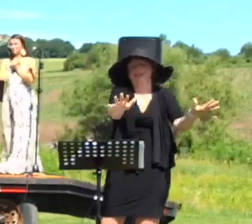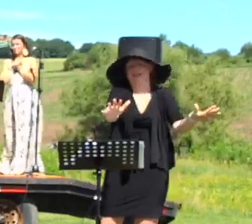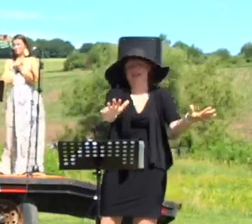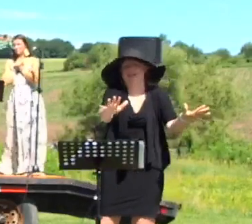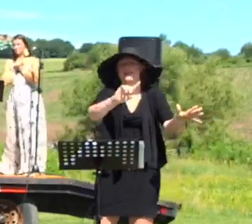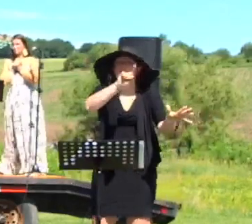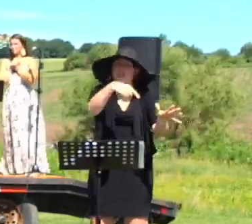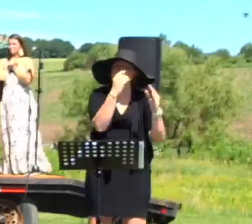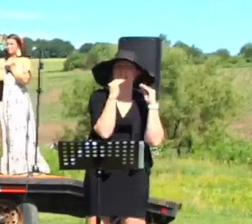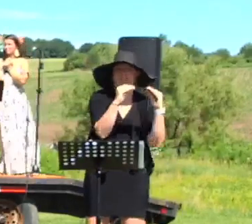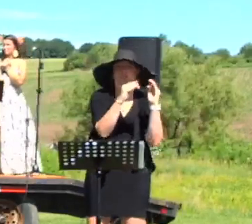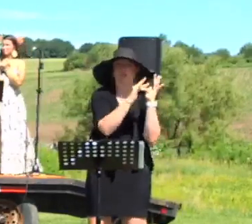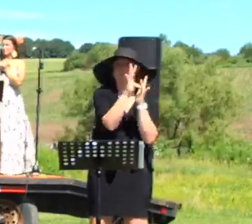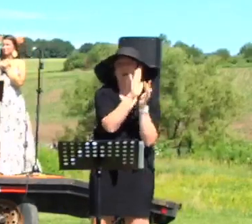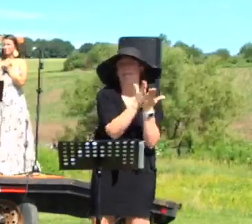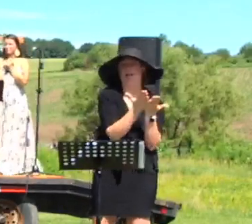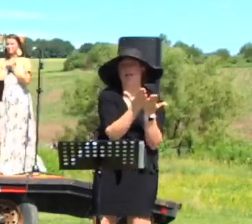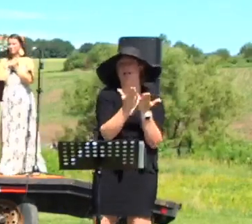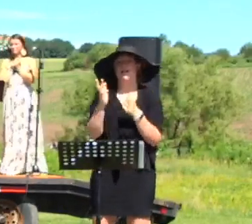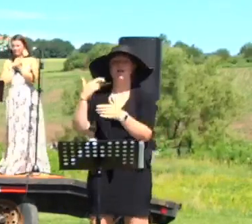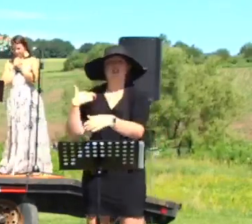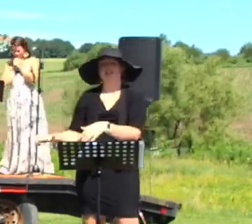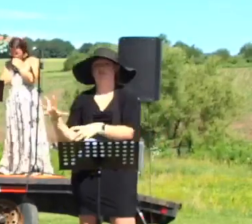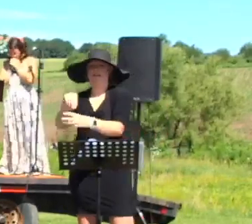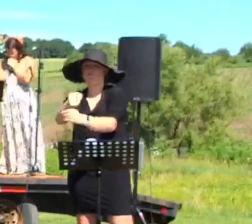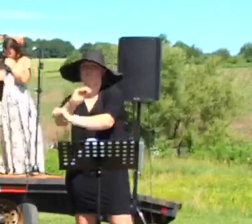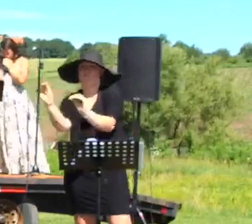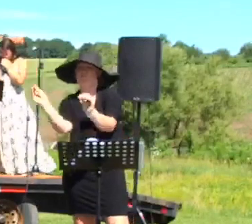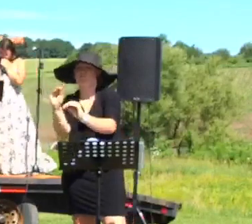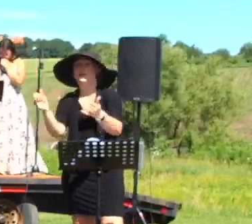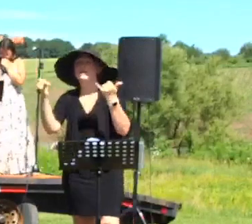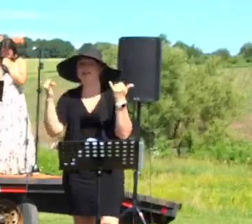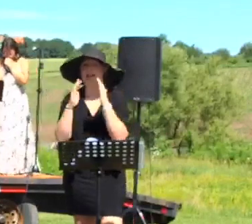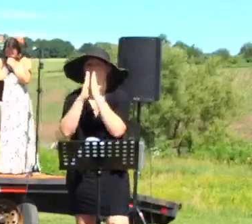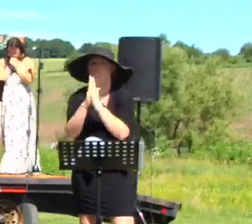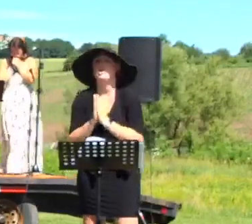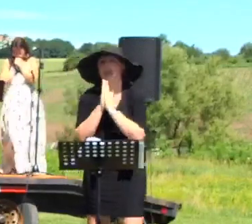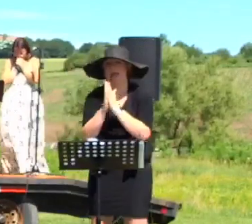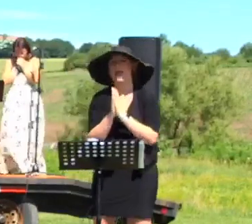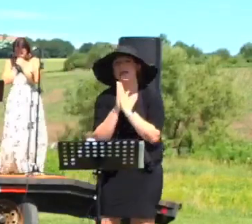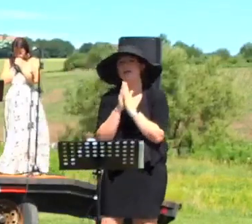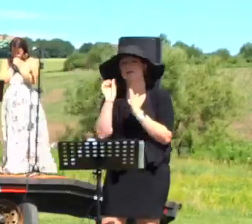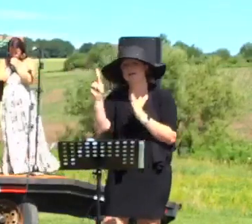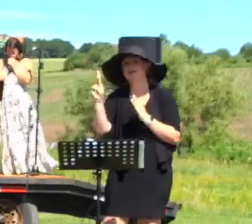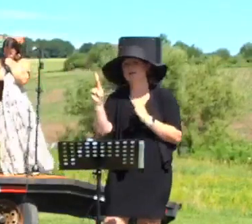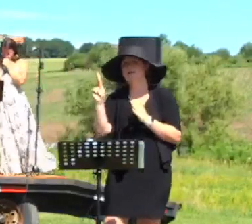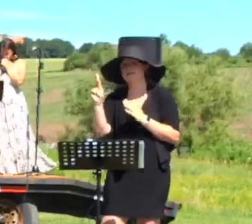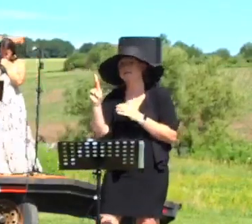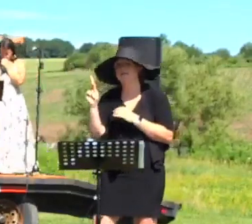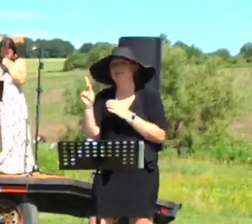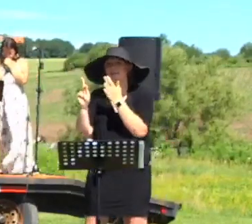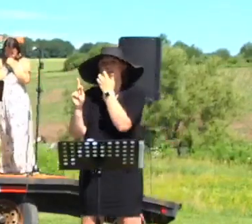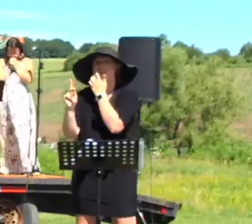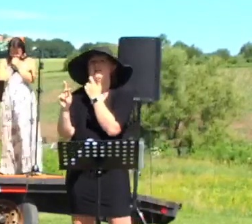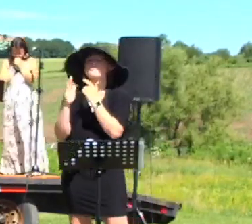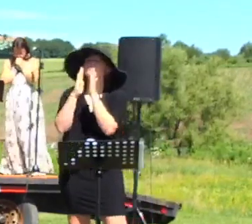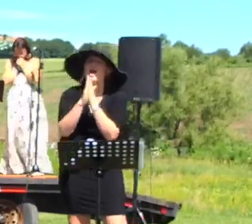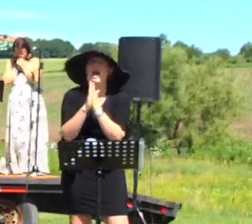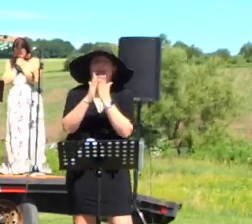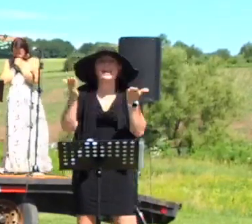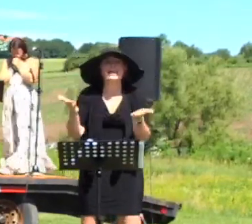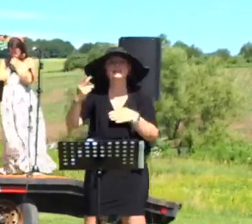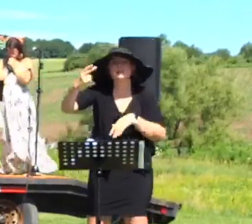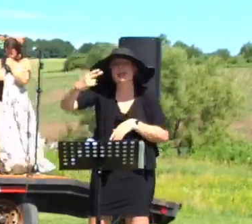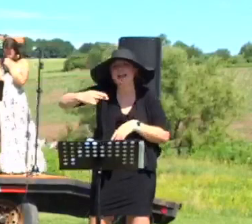preach the Bible. If I can have you guys bow your heads and close your eyes, I'd love to pray just over our city and